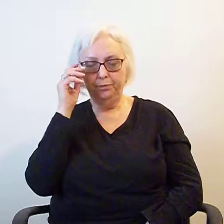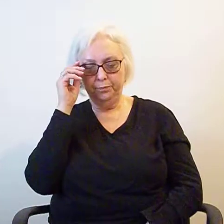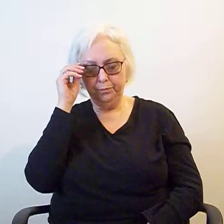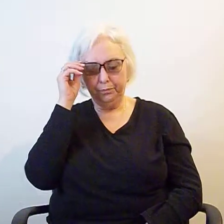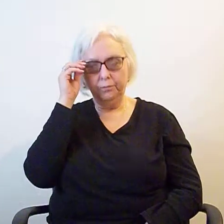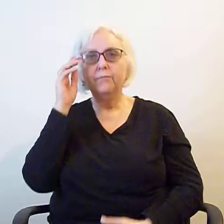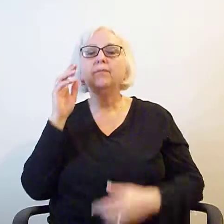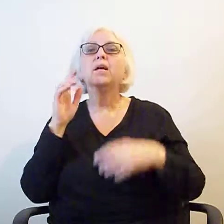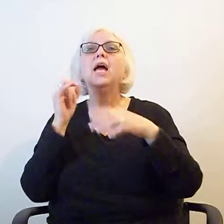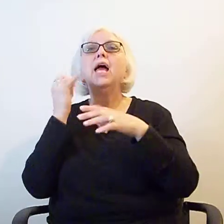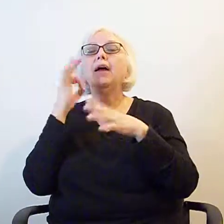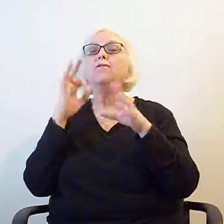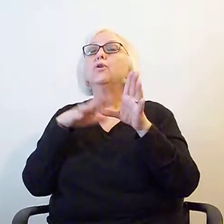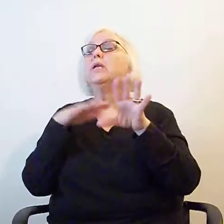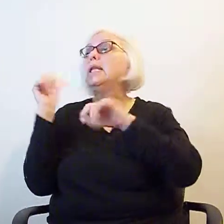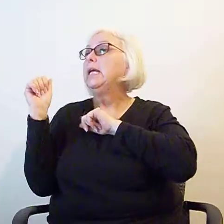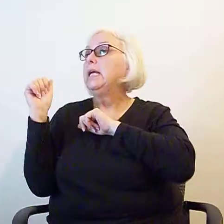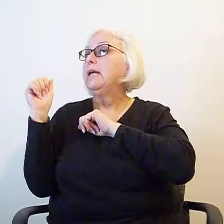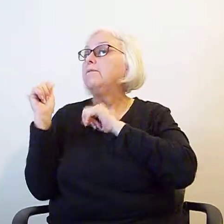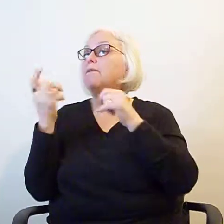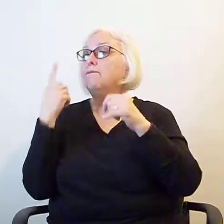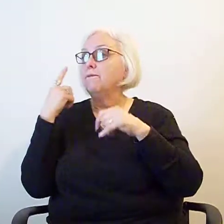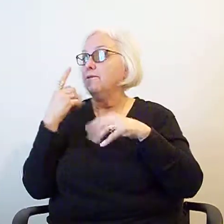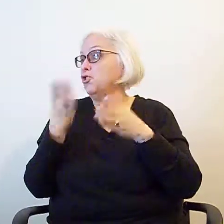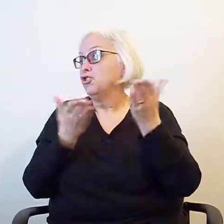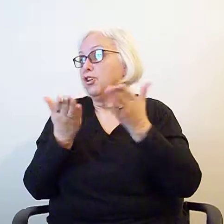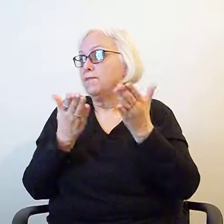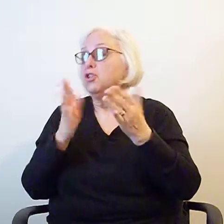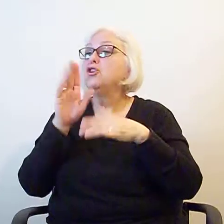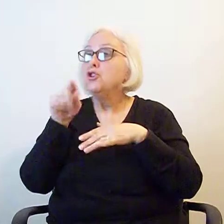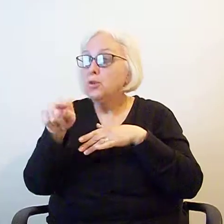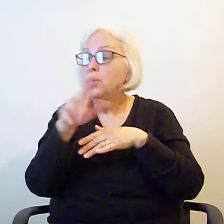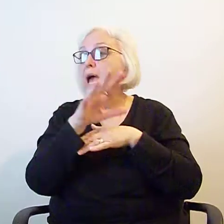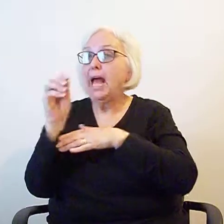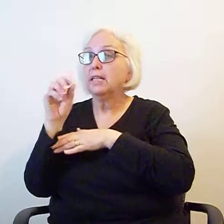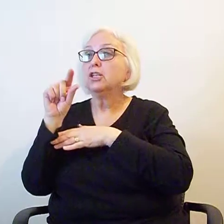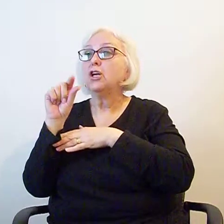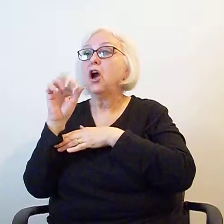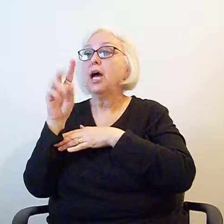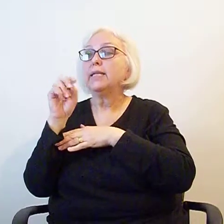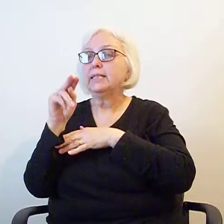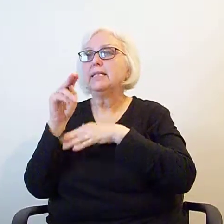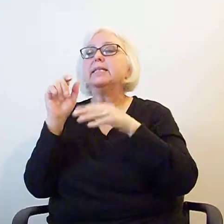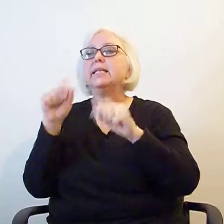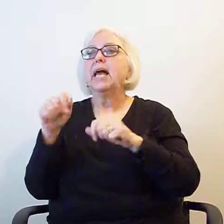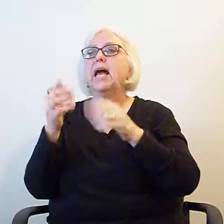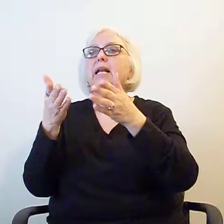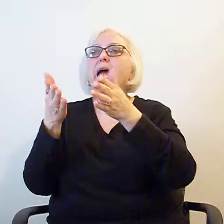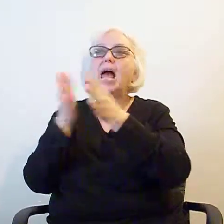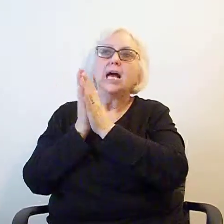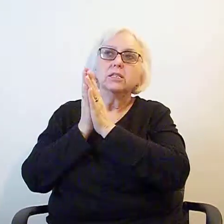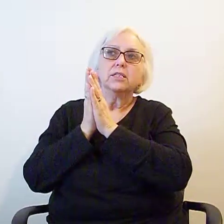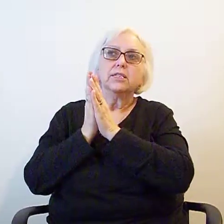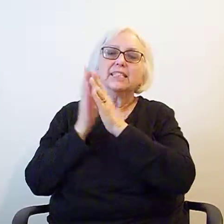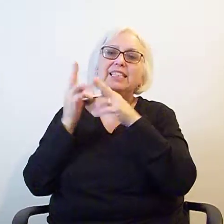If you exit the service, you and your guardian may request temporary interruption or services due to